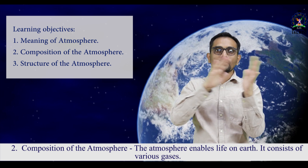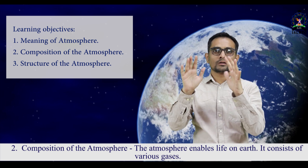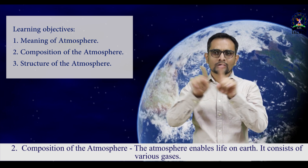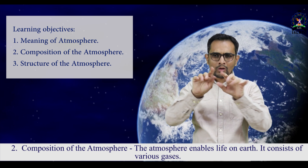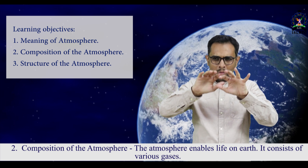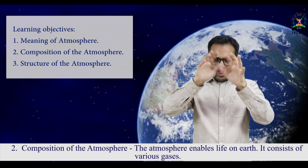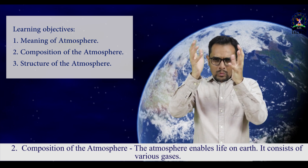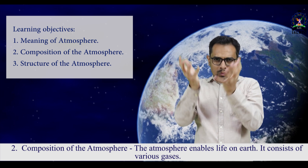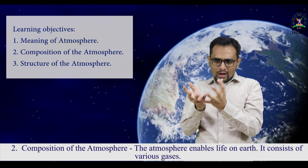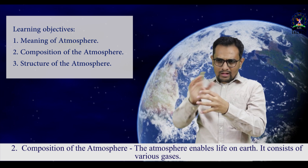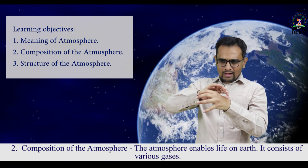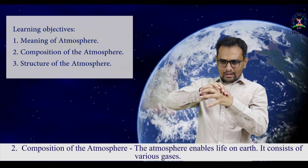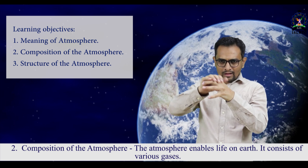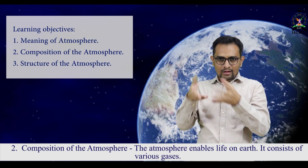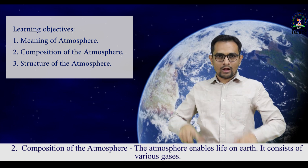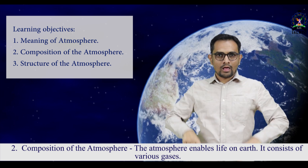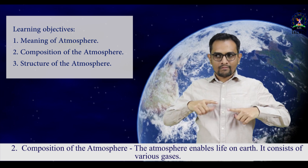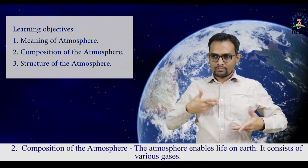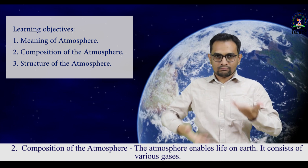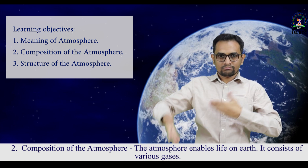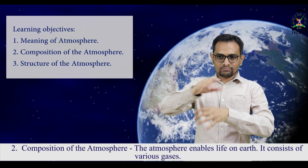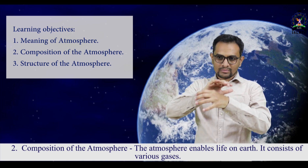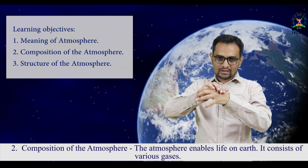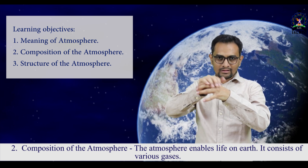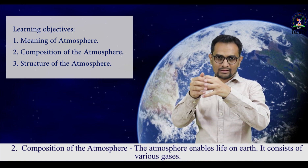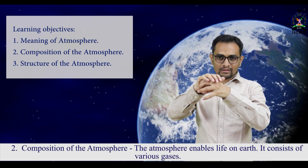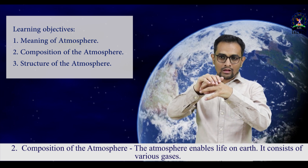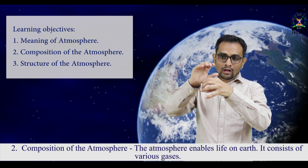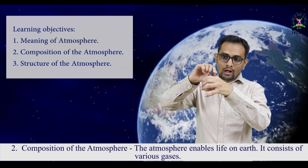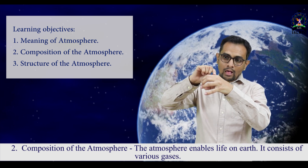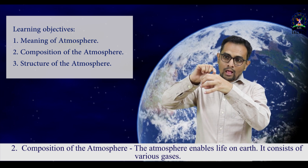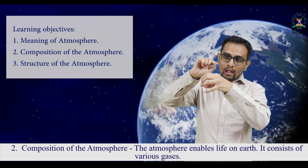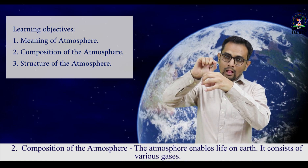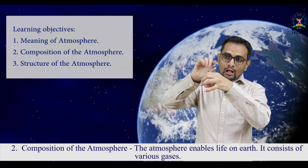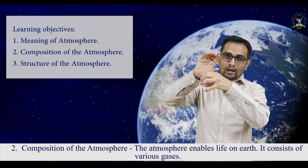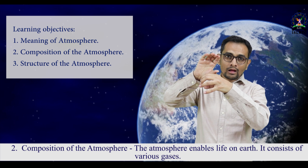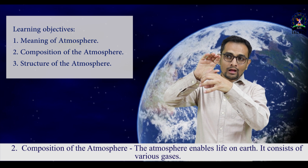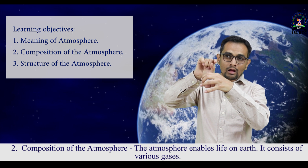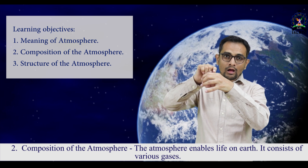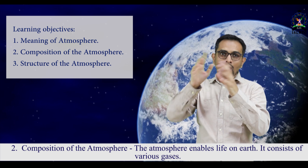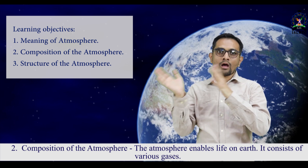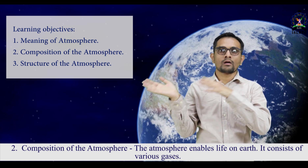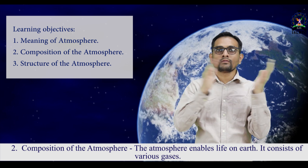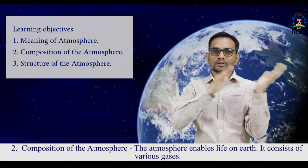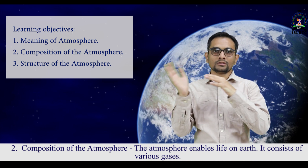The atmosphere enables life on earth. It contains of various gases.